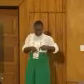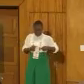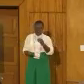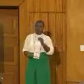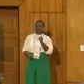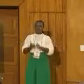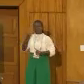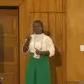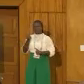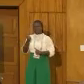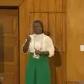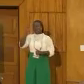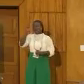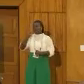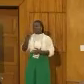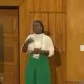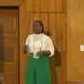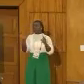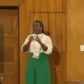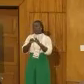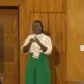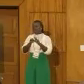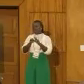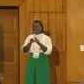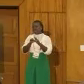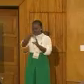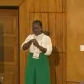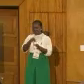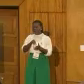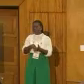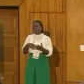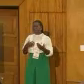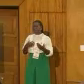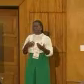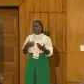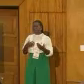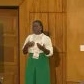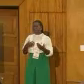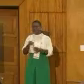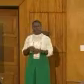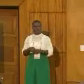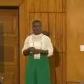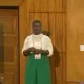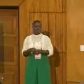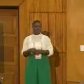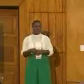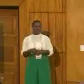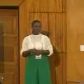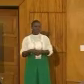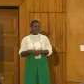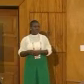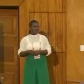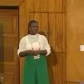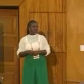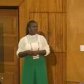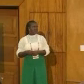in the implementation of activities surrounding HIV care. Yeah, sorry. Okay.